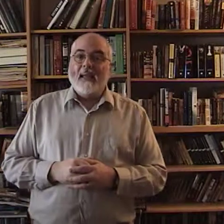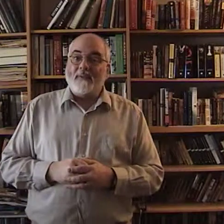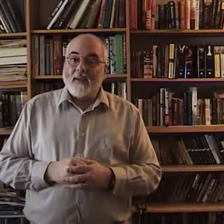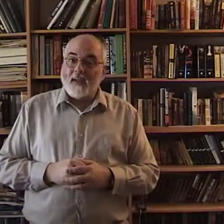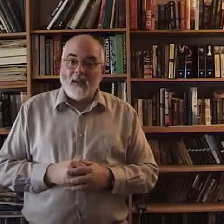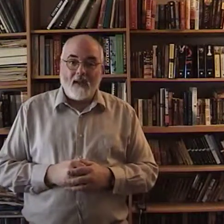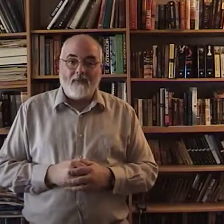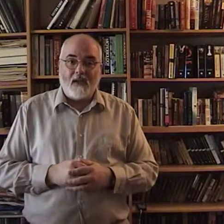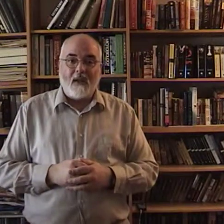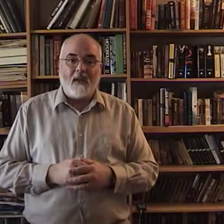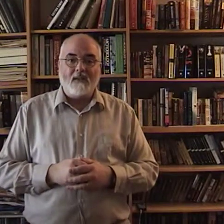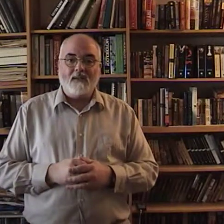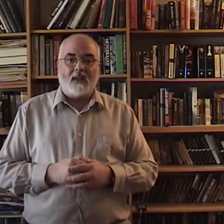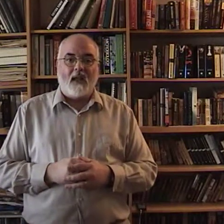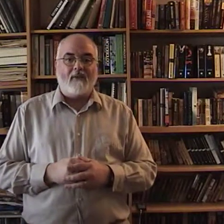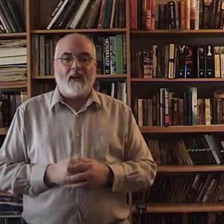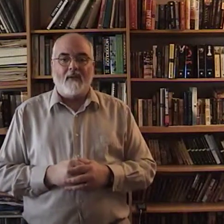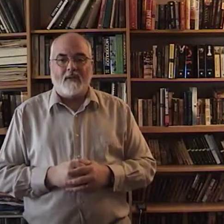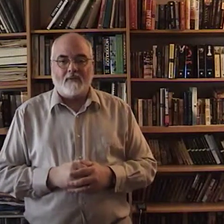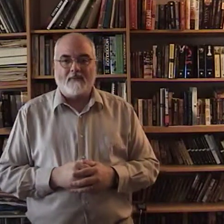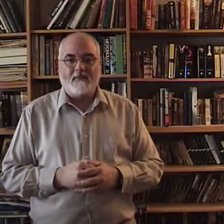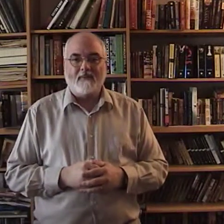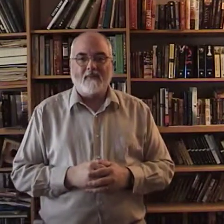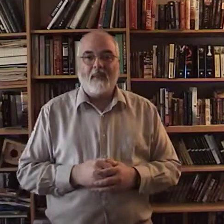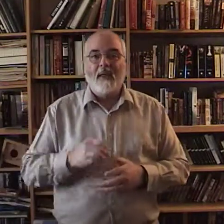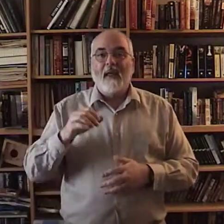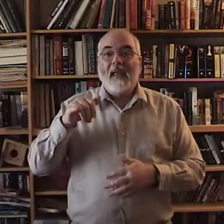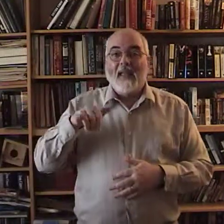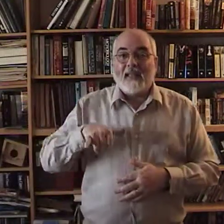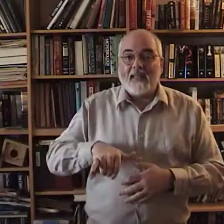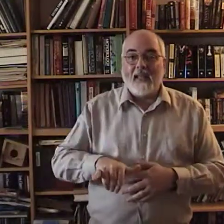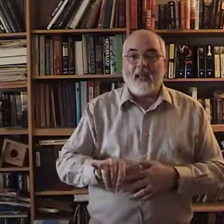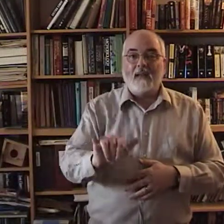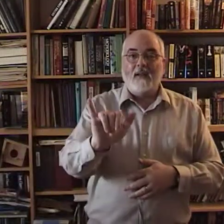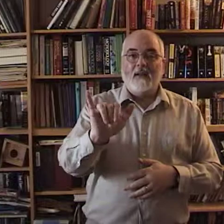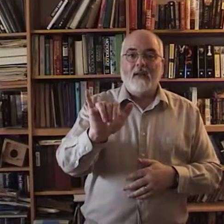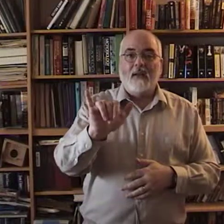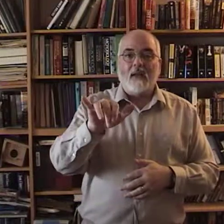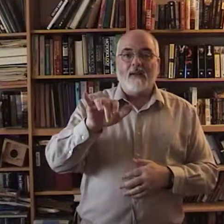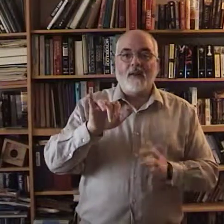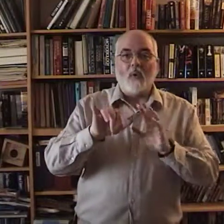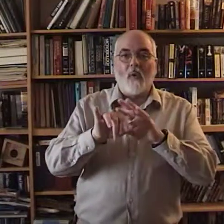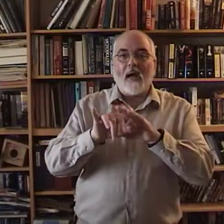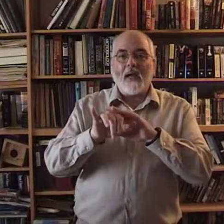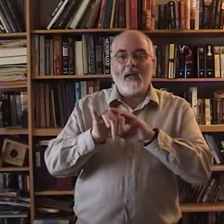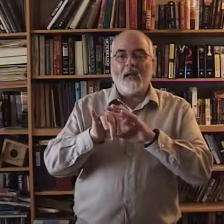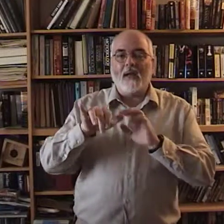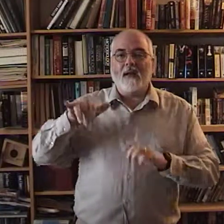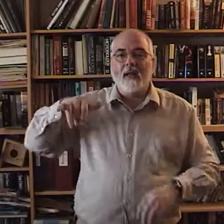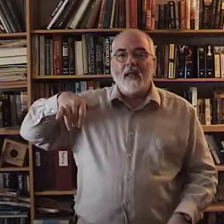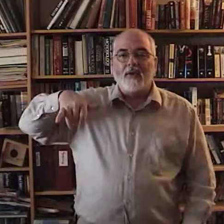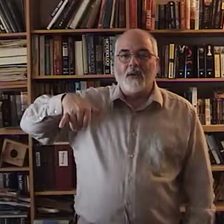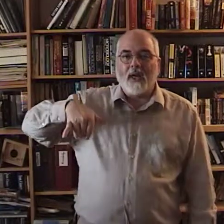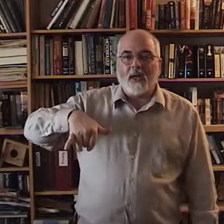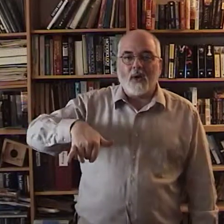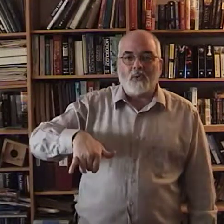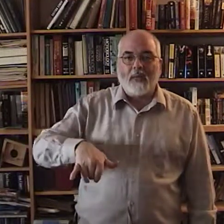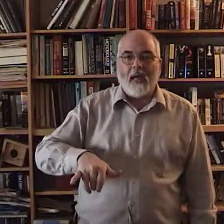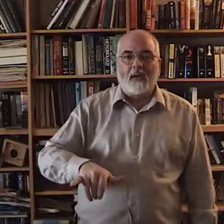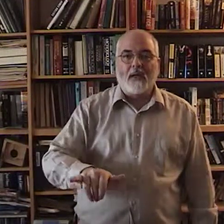Yet the King of Kings left heaven. Yet, and it's a Y hand, just kind of goes down a little